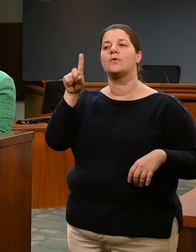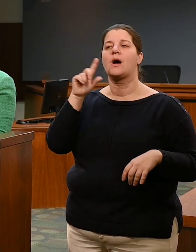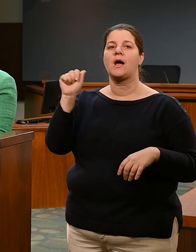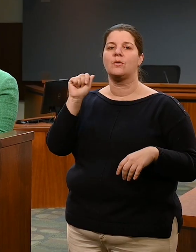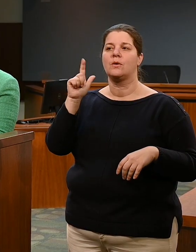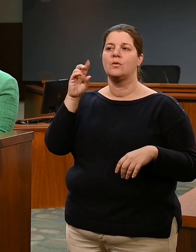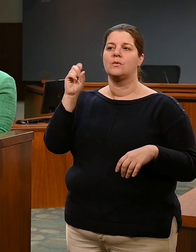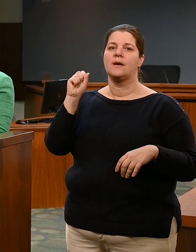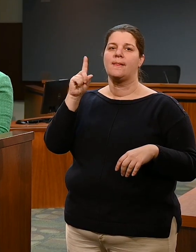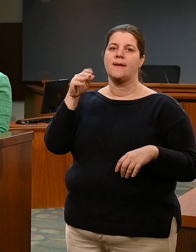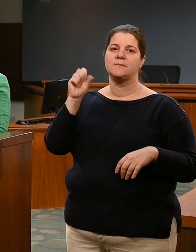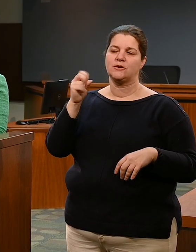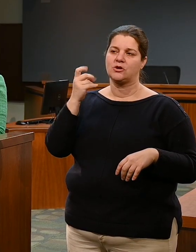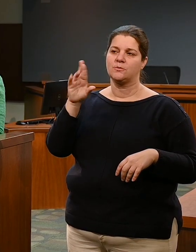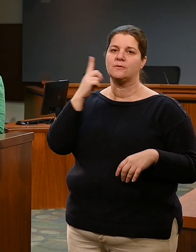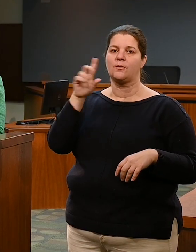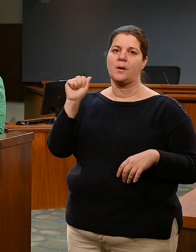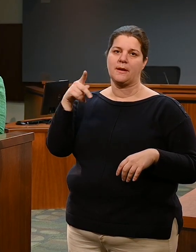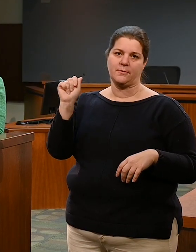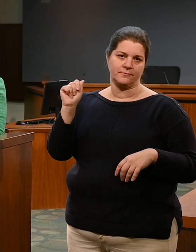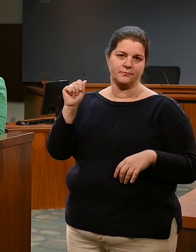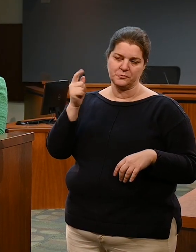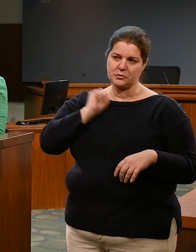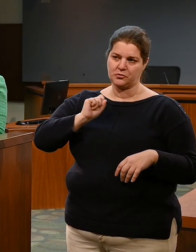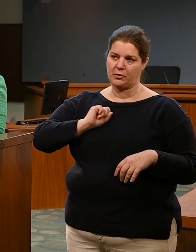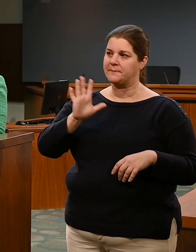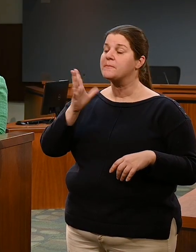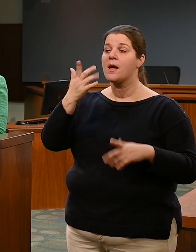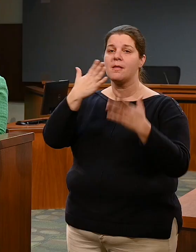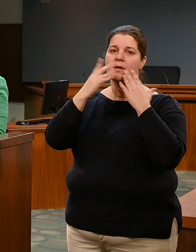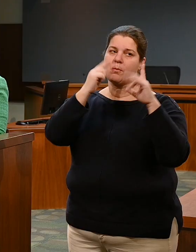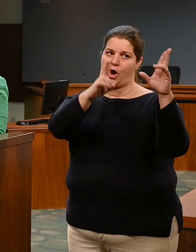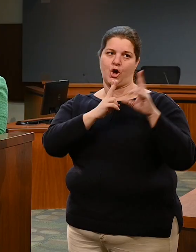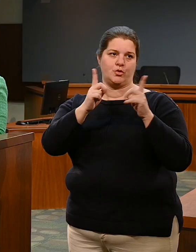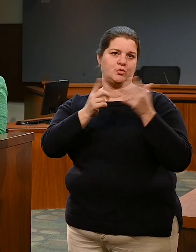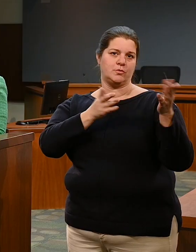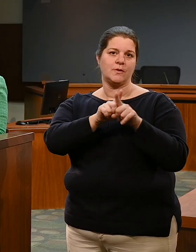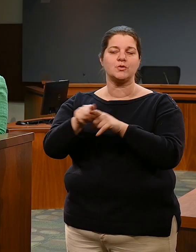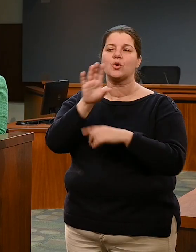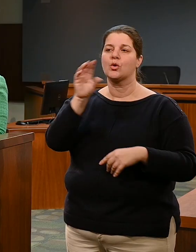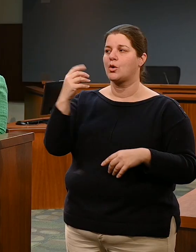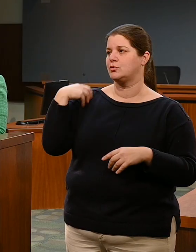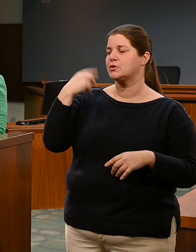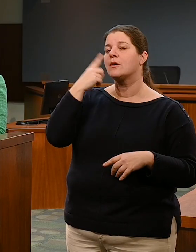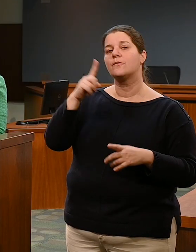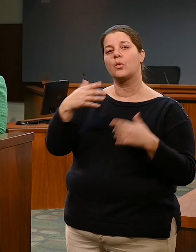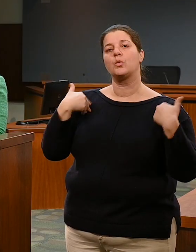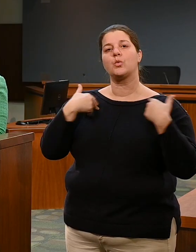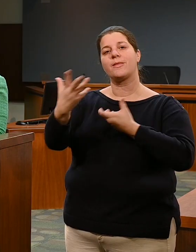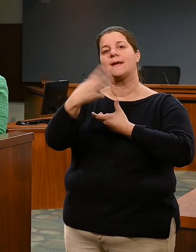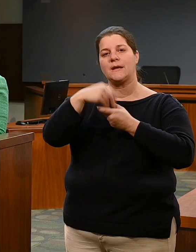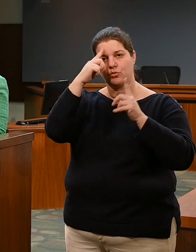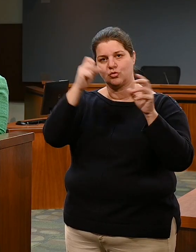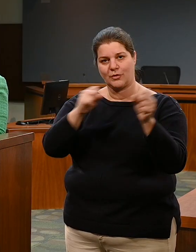of Alpha Kappa Alpha Sorority Incorporated. It has been an honor to serve as co-chairman of the Youth Engagement